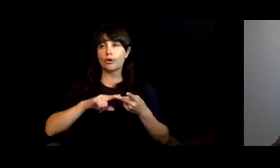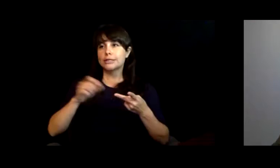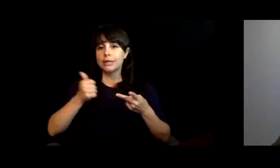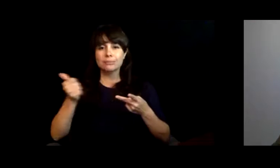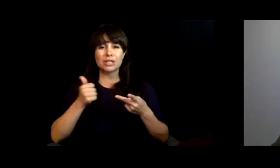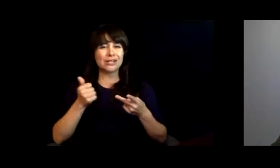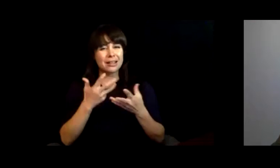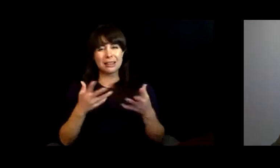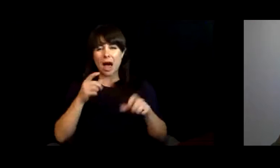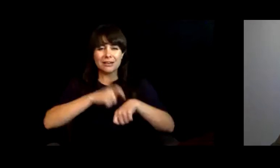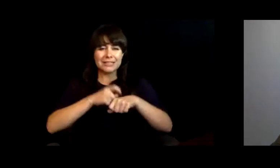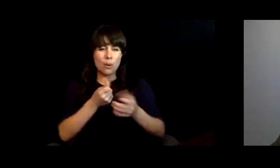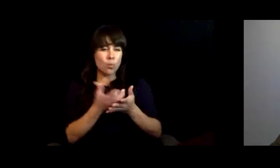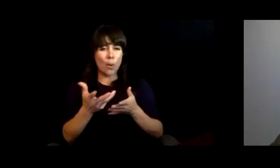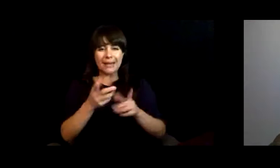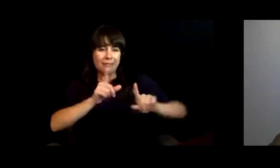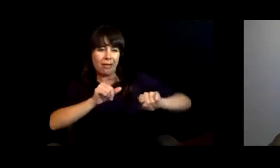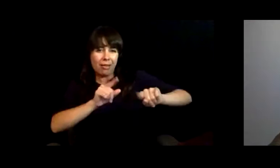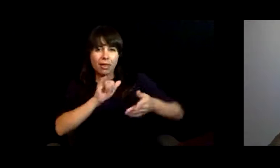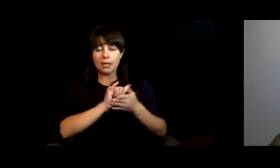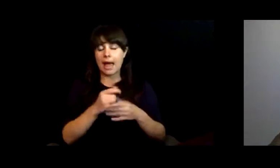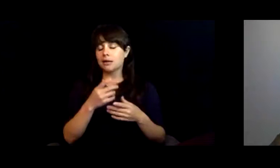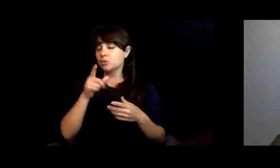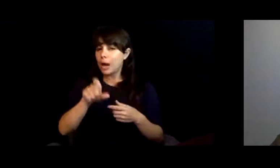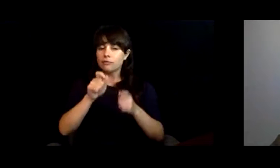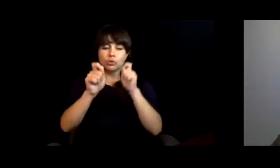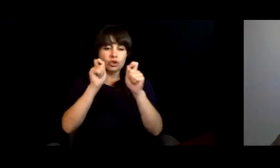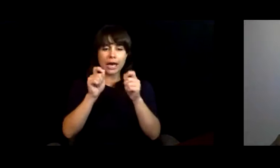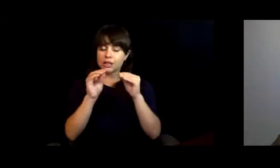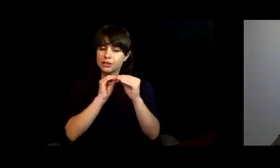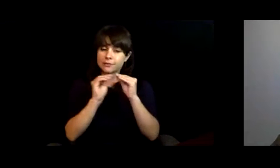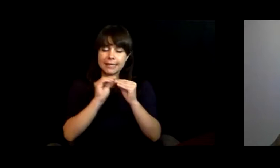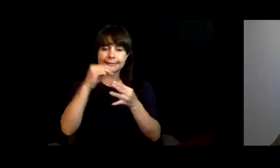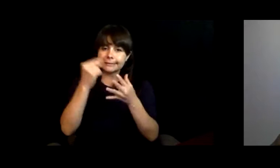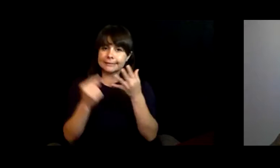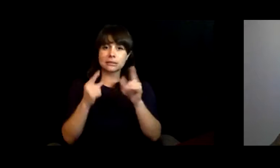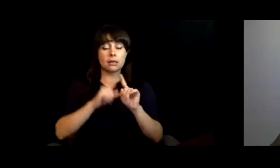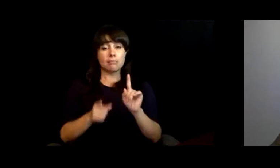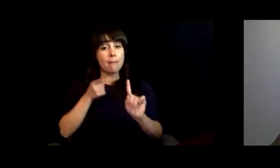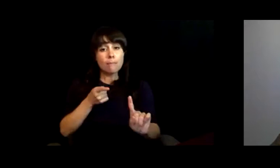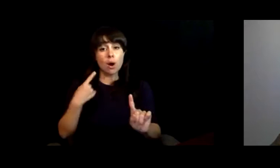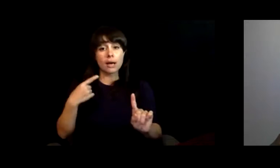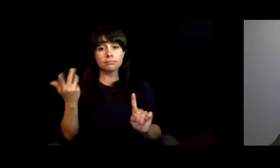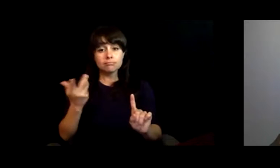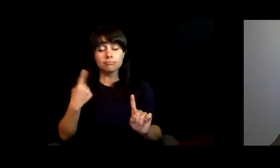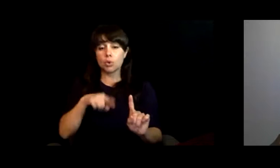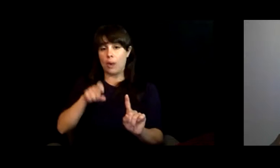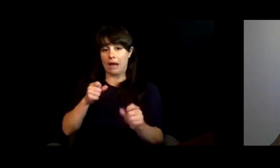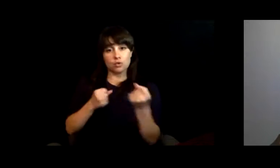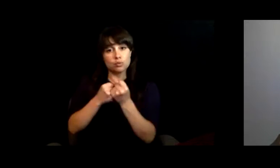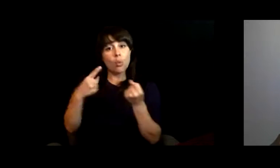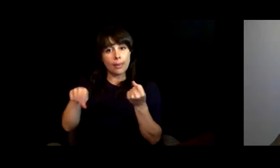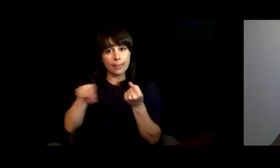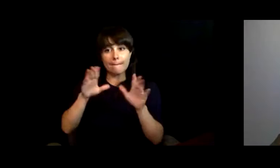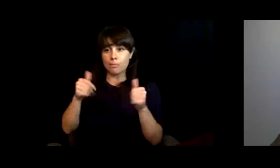need to be done here. But what it comes down to is we really need to support them and to give them the resources they can to